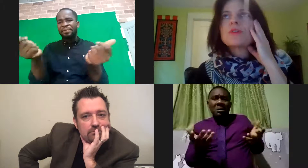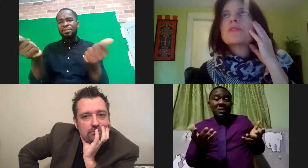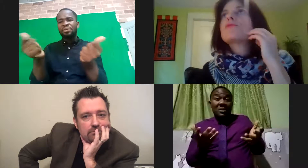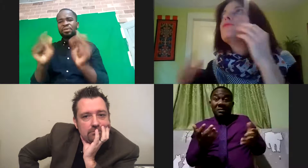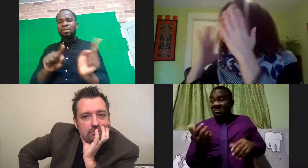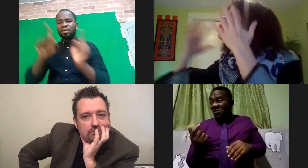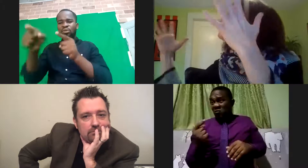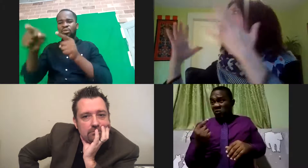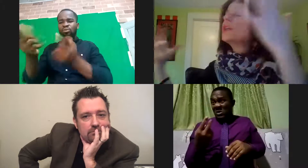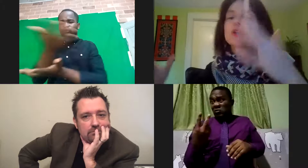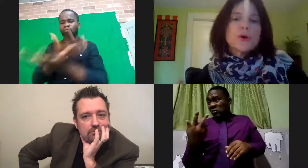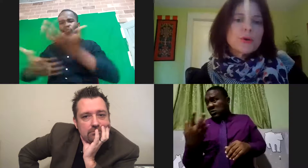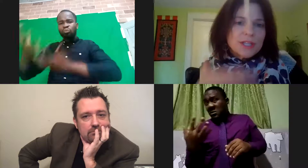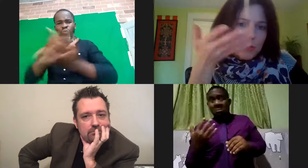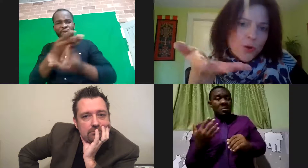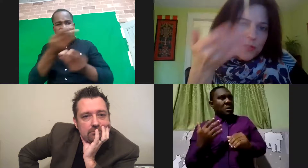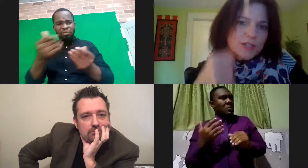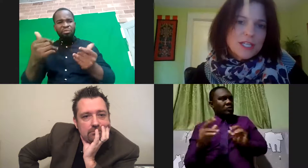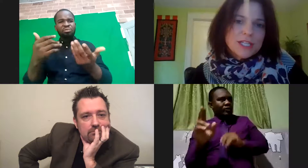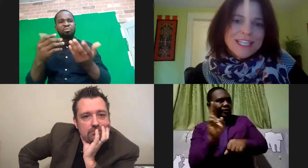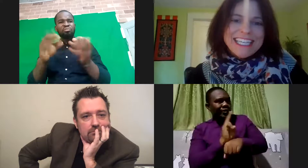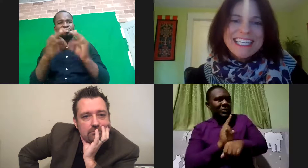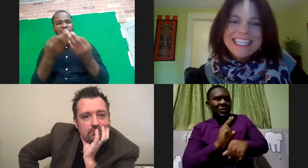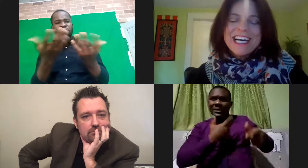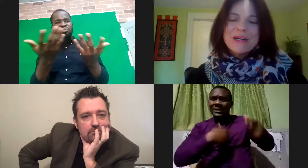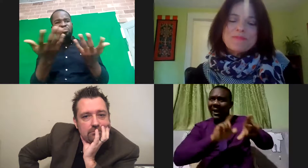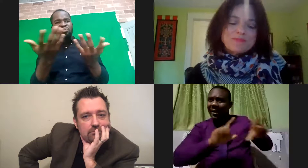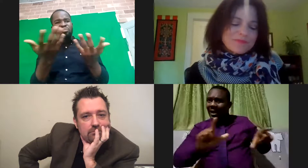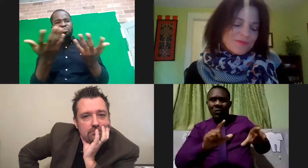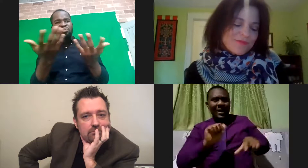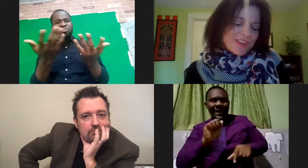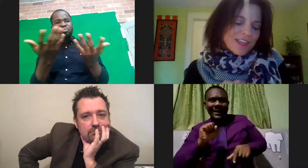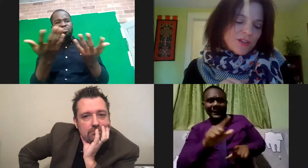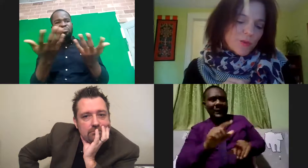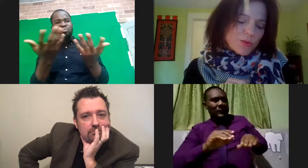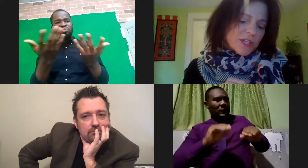interact with, few, you know, or